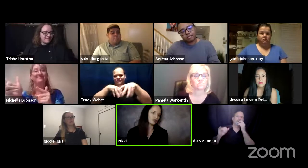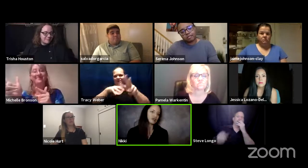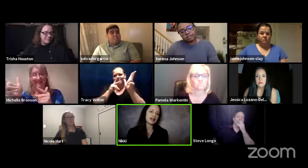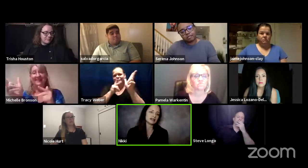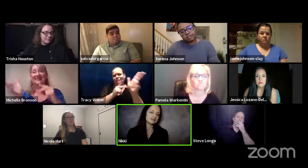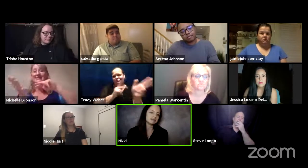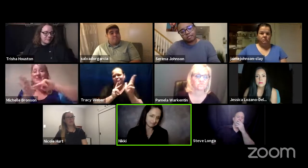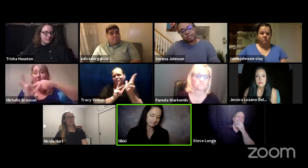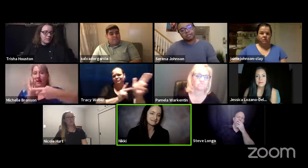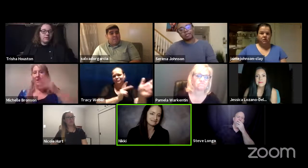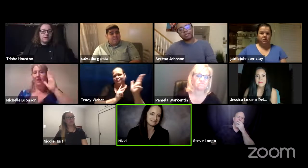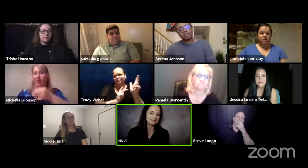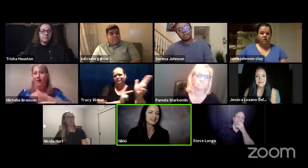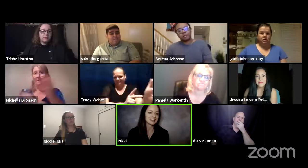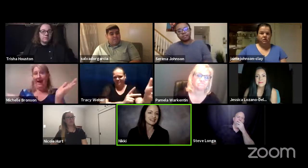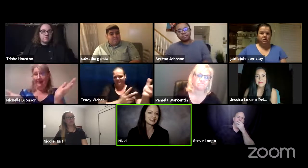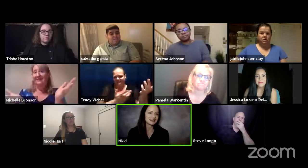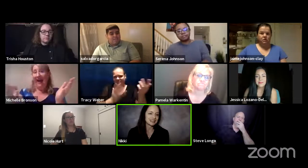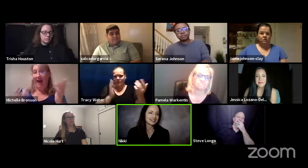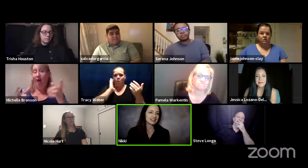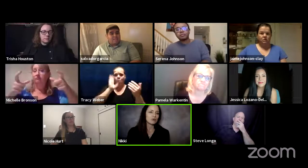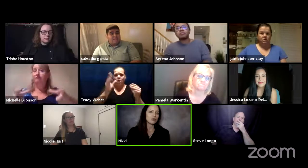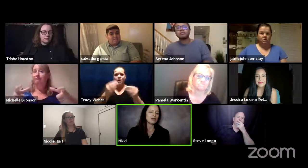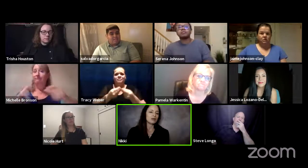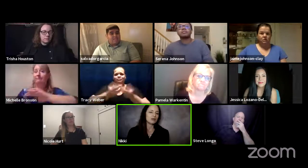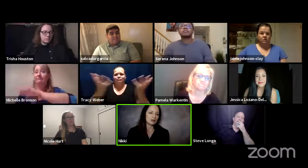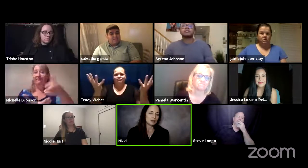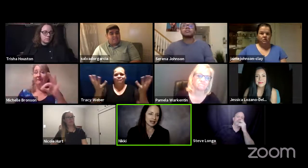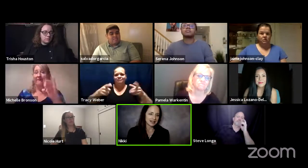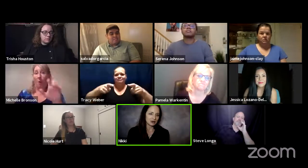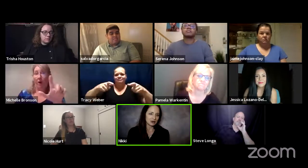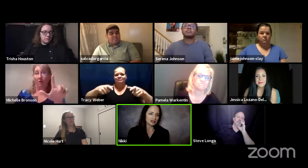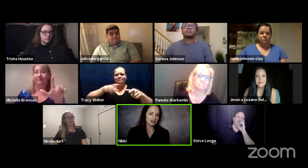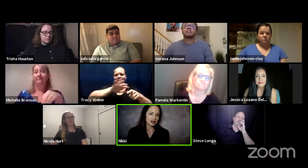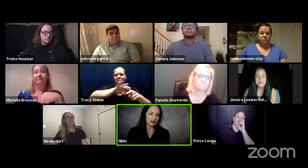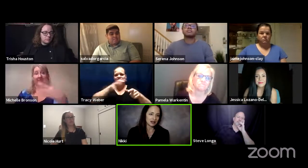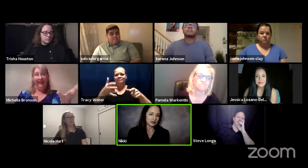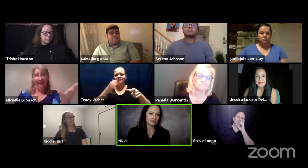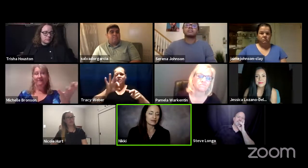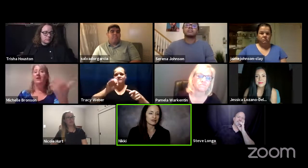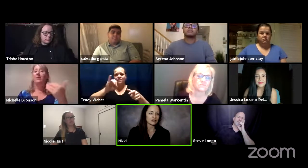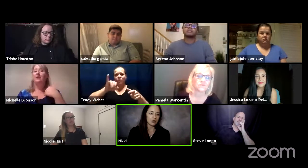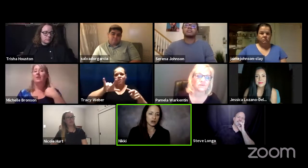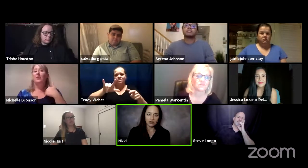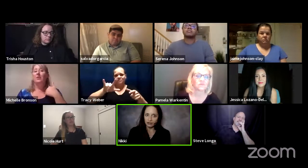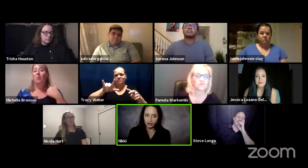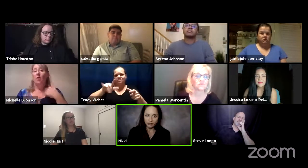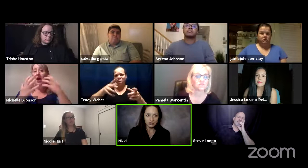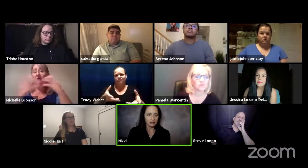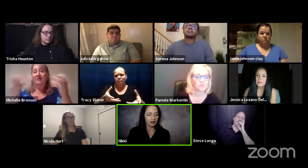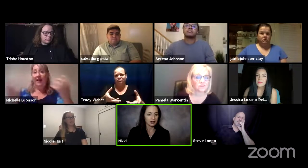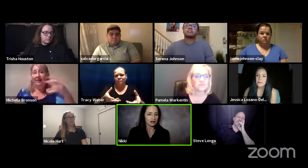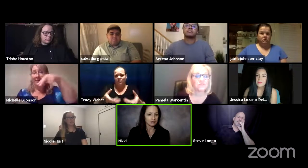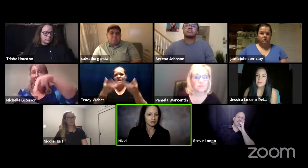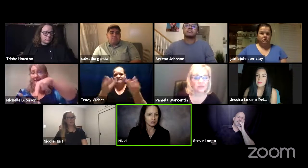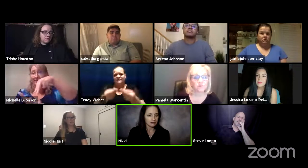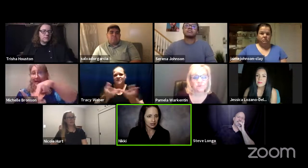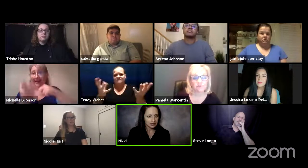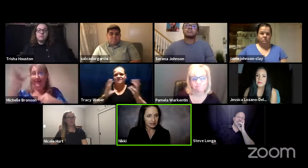parade. We will pass out foil covered Meals. plates.